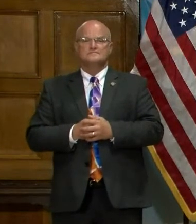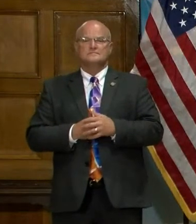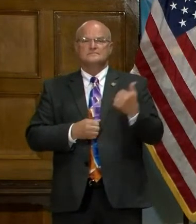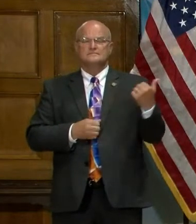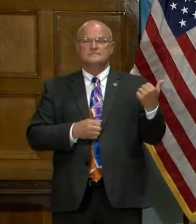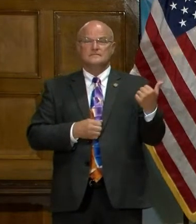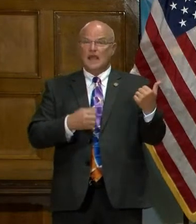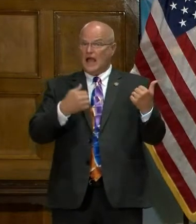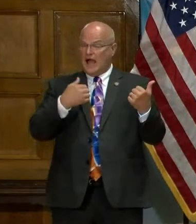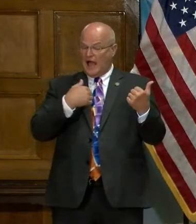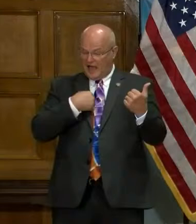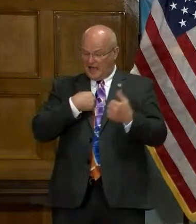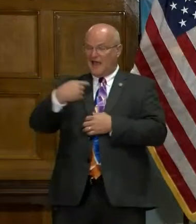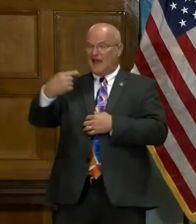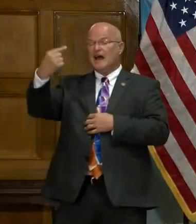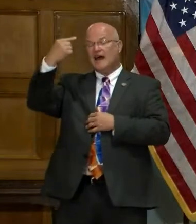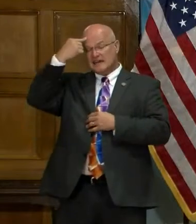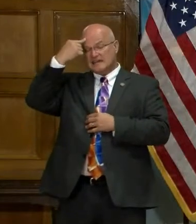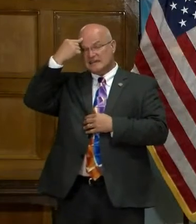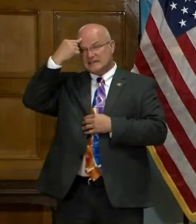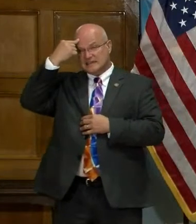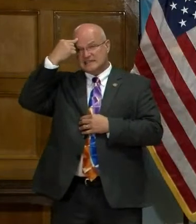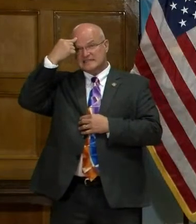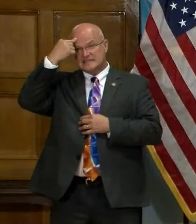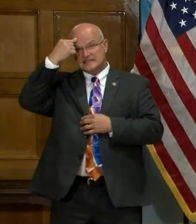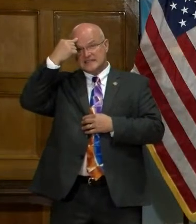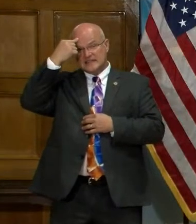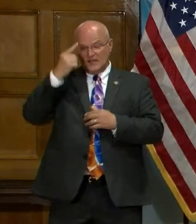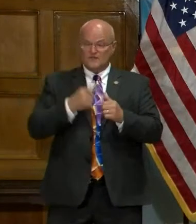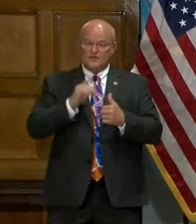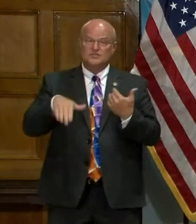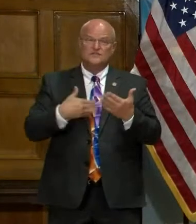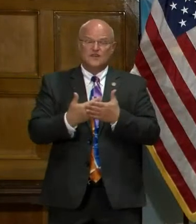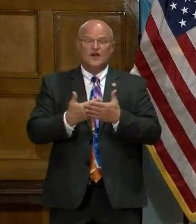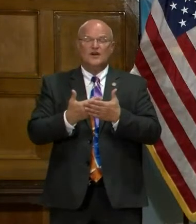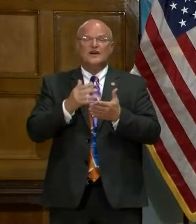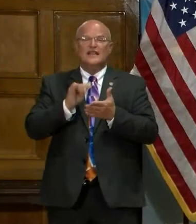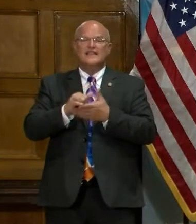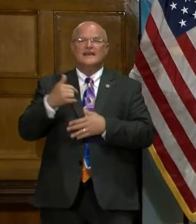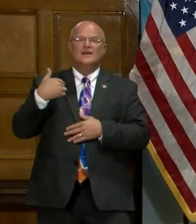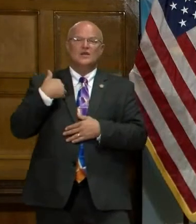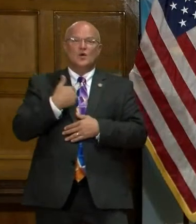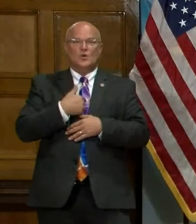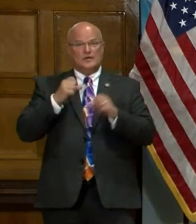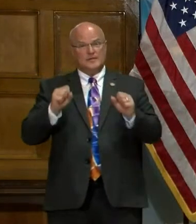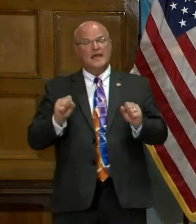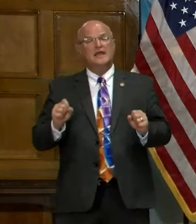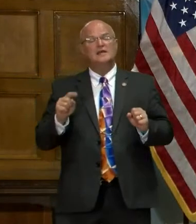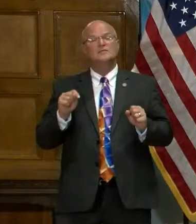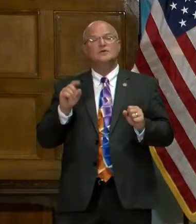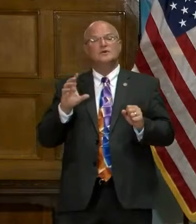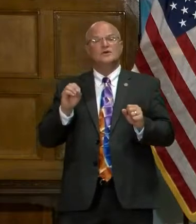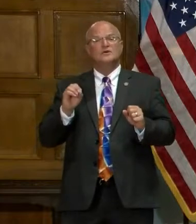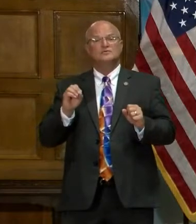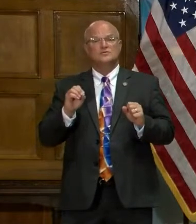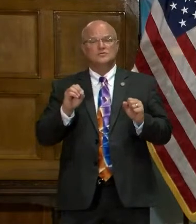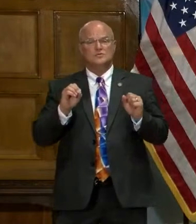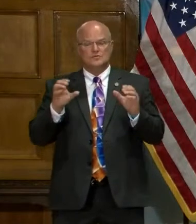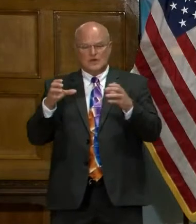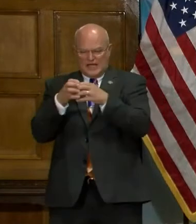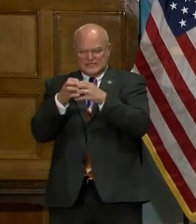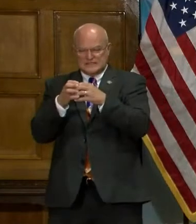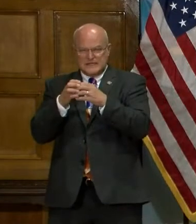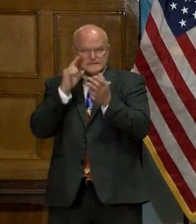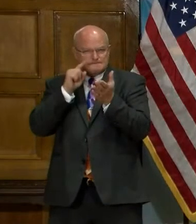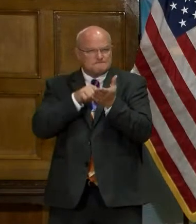Well, I would attribute it to, first of all, the fact that we've been able to isolate